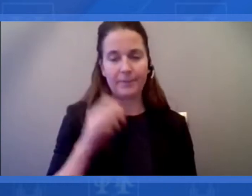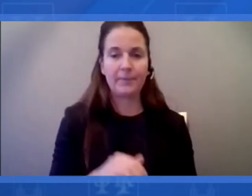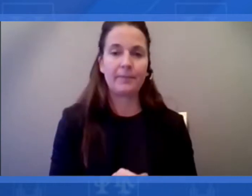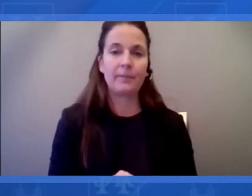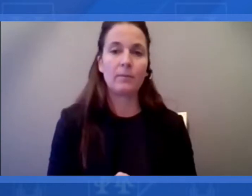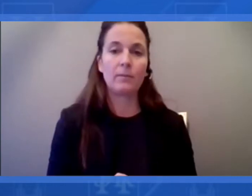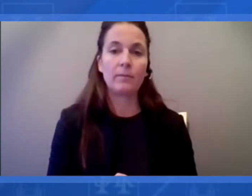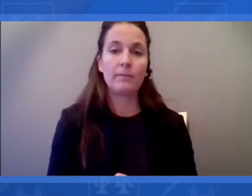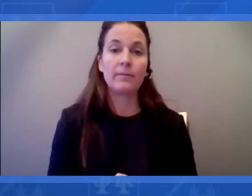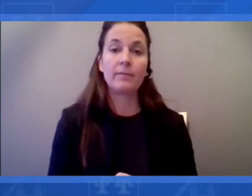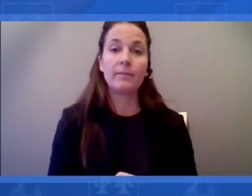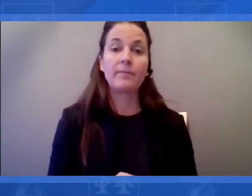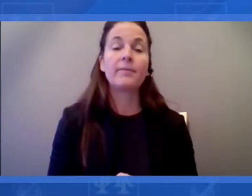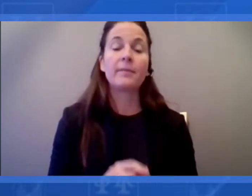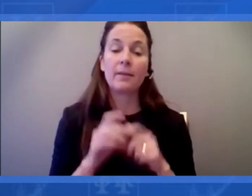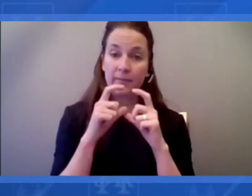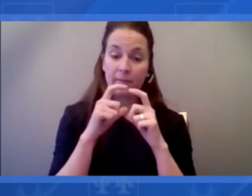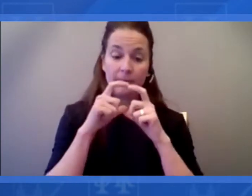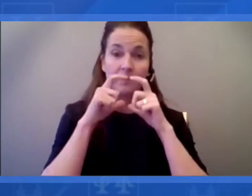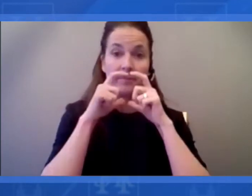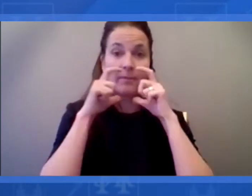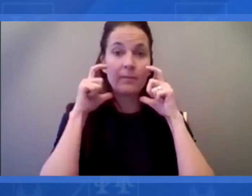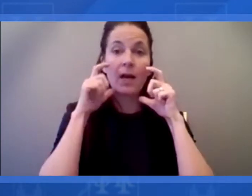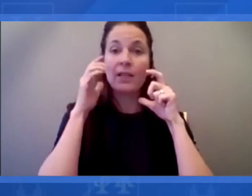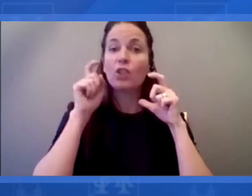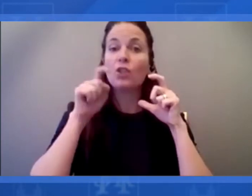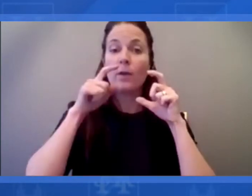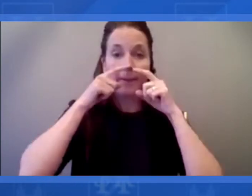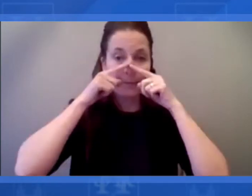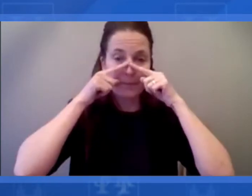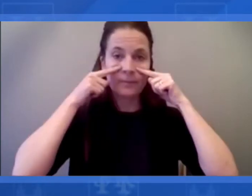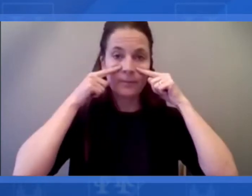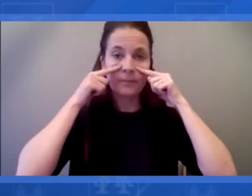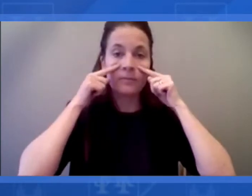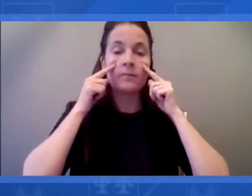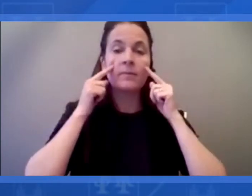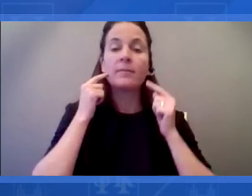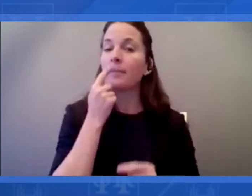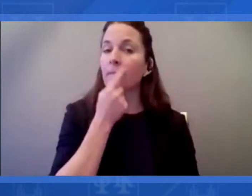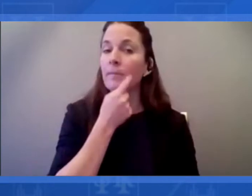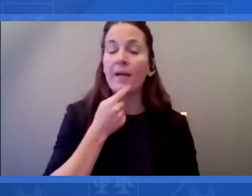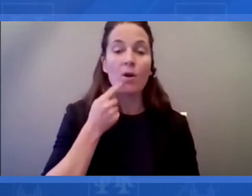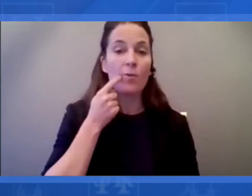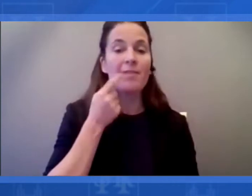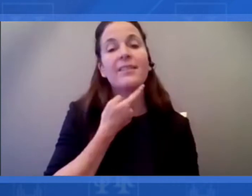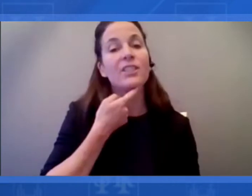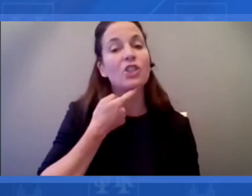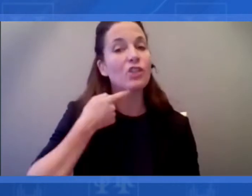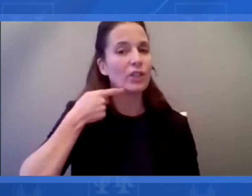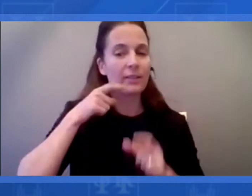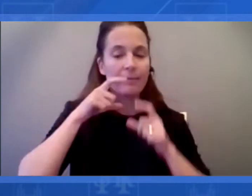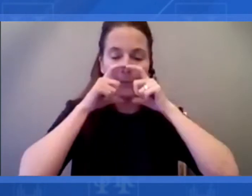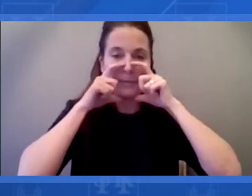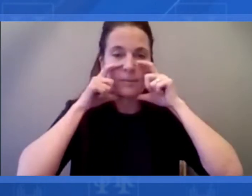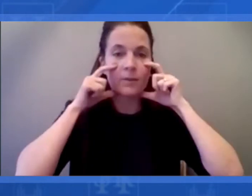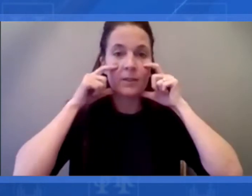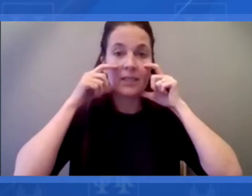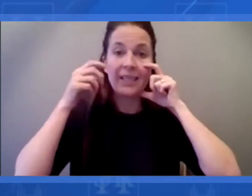or face covering should cover your nose, mouth, chin without gaps.